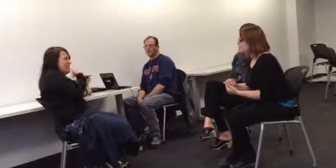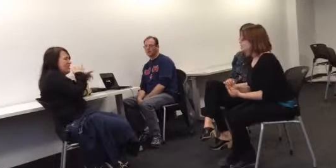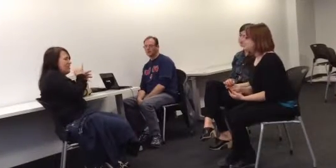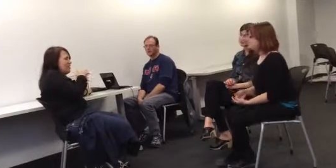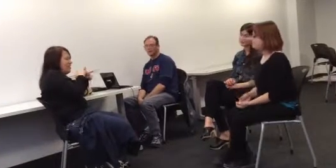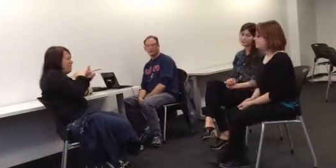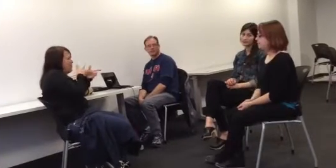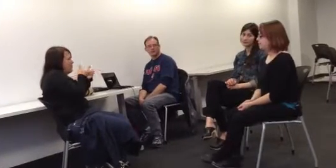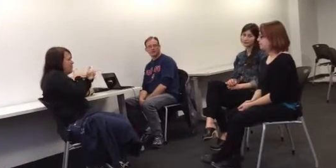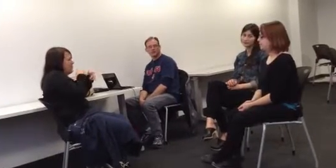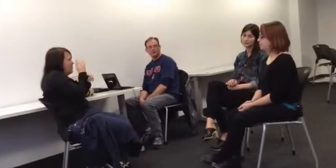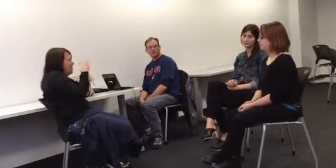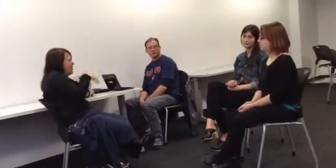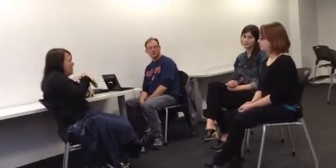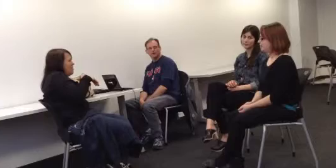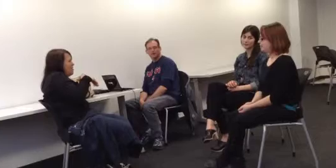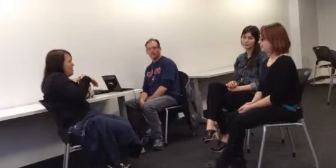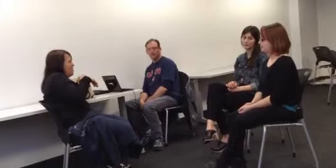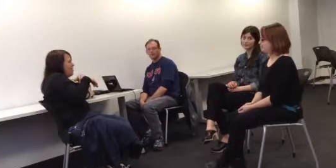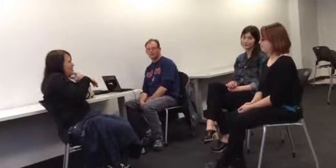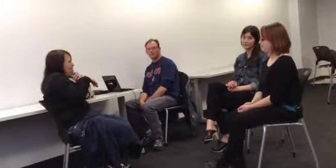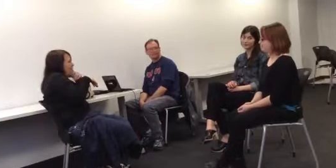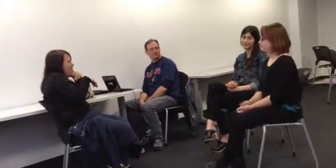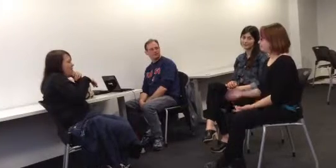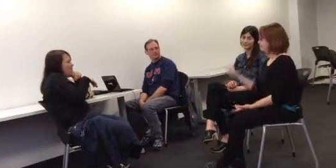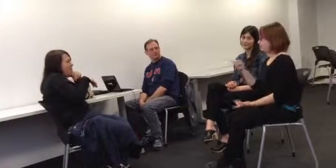It's interesting, urban culture. Do you